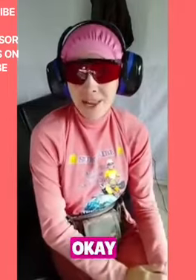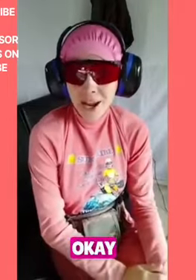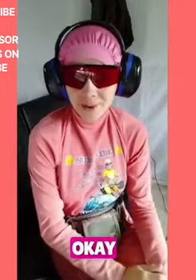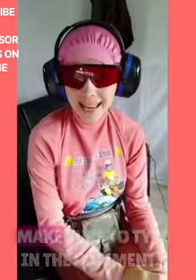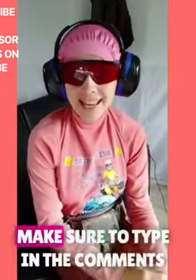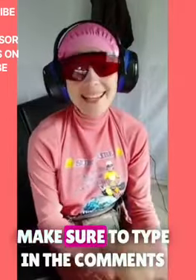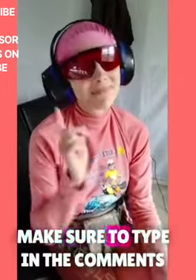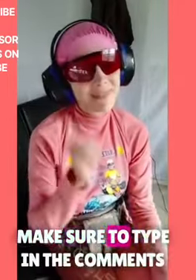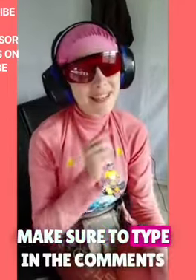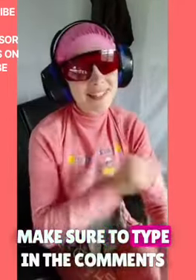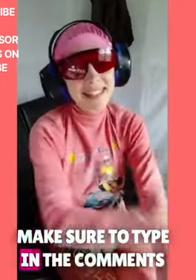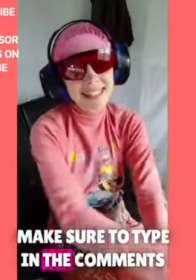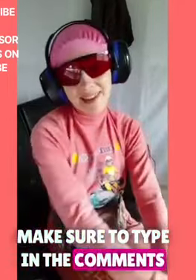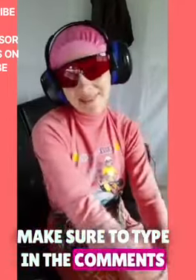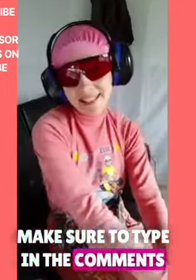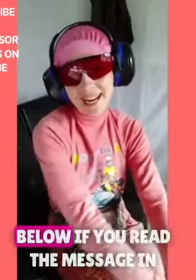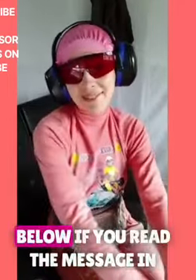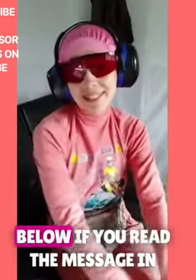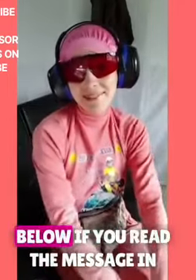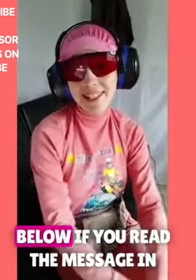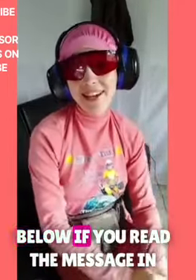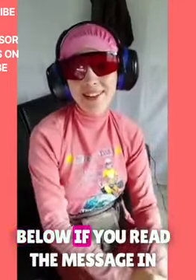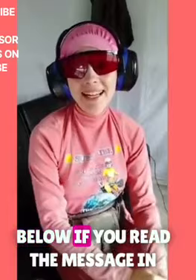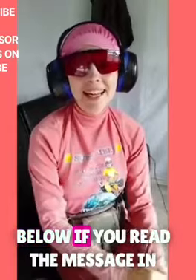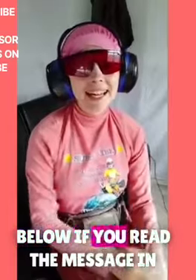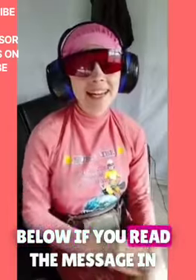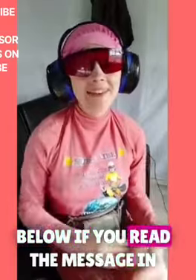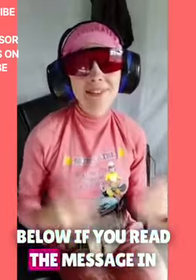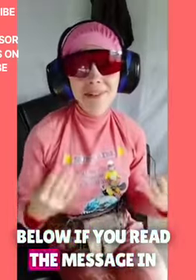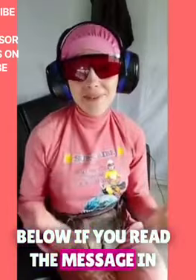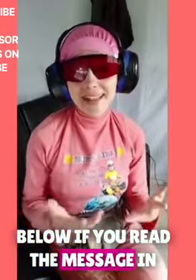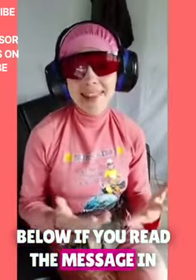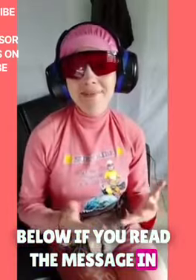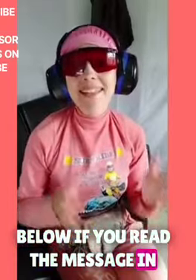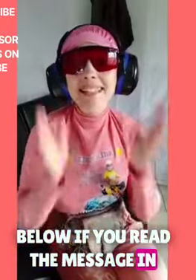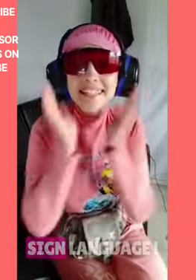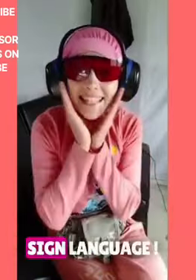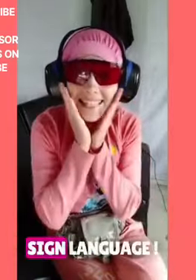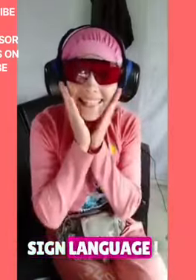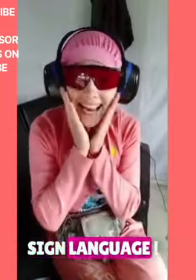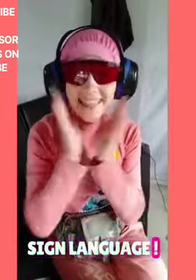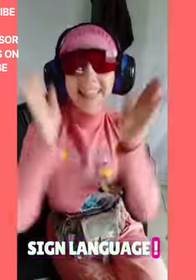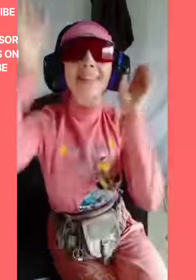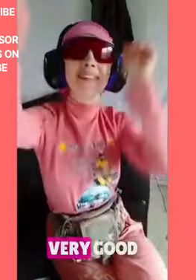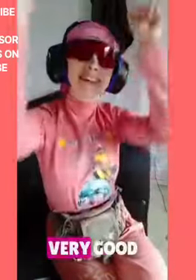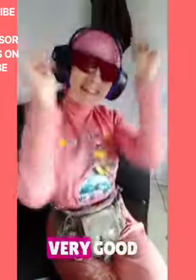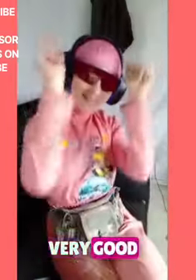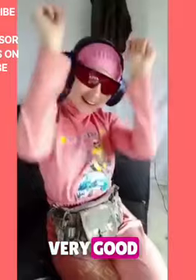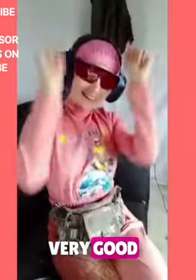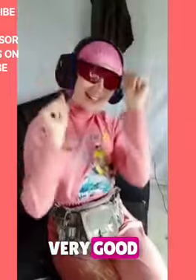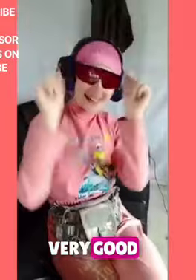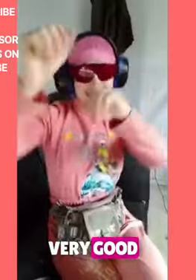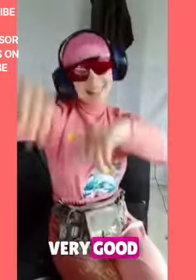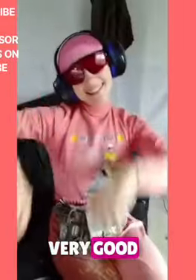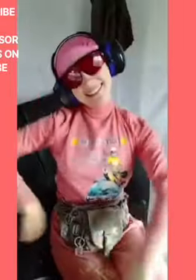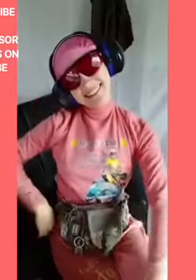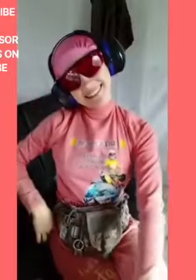Okay, make sure to type in the comments below if you read the message in sign language. Very good.